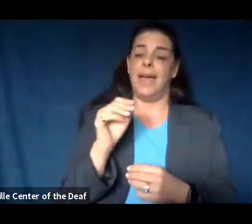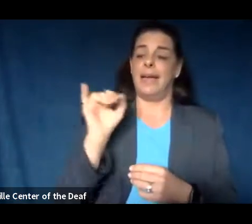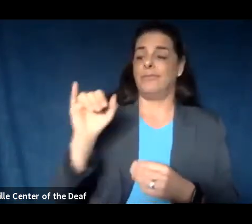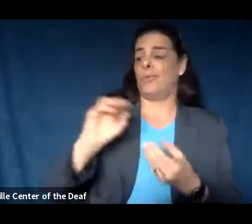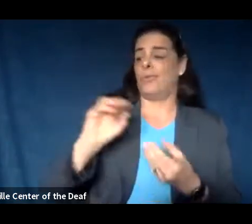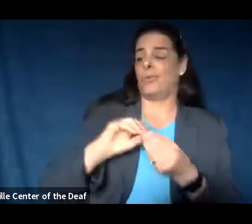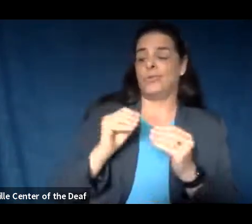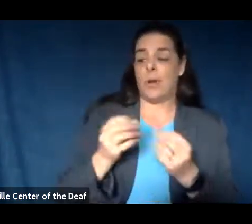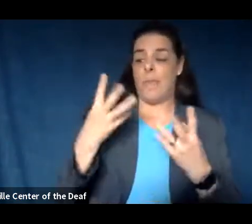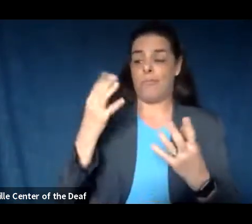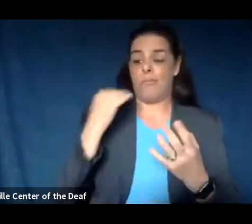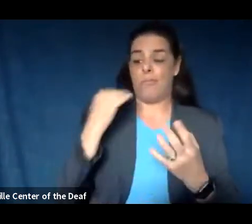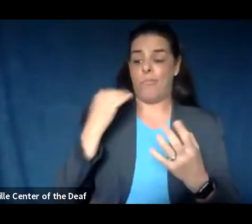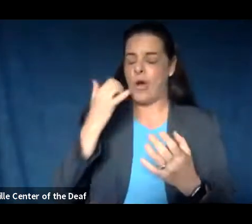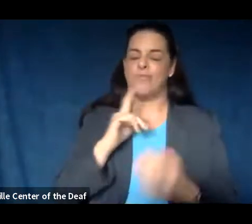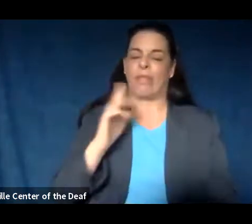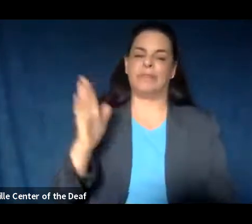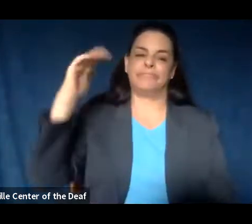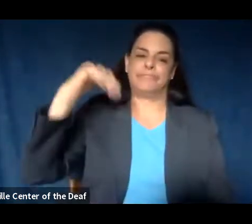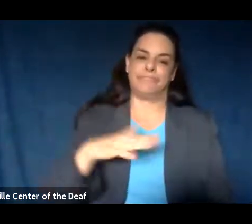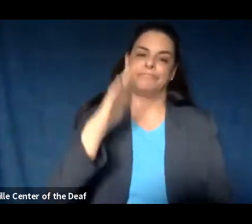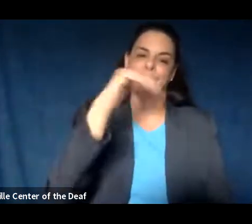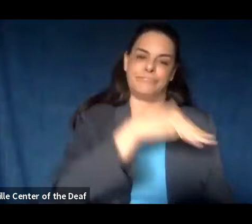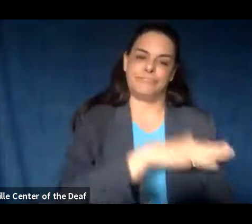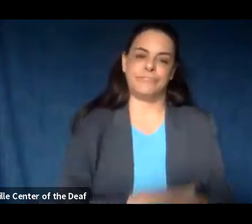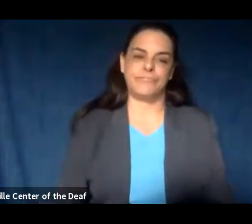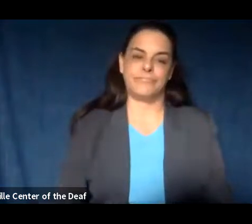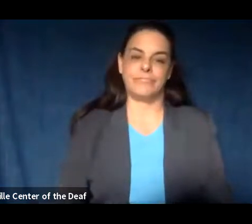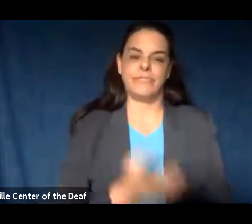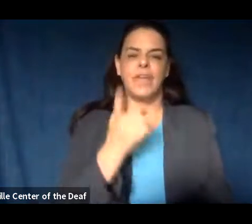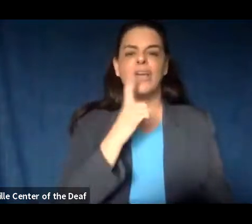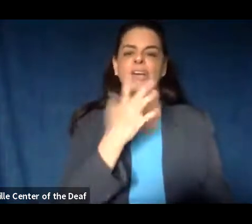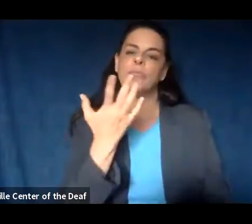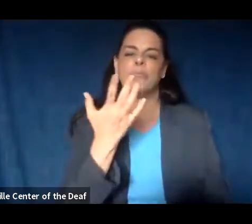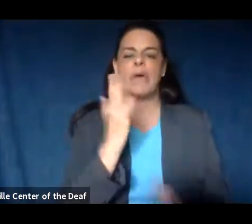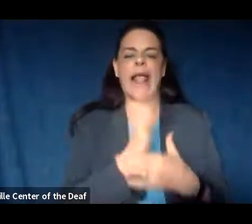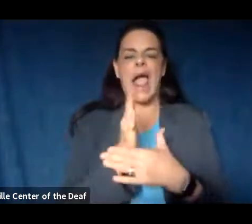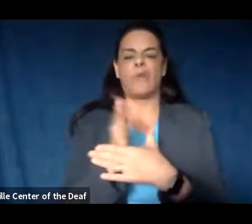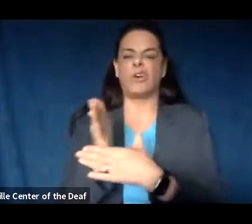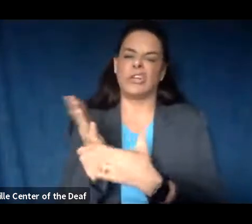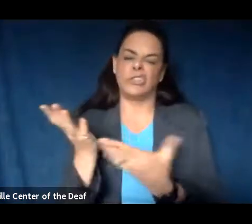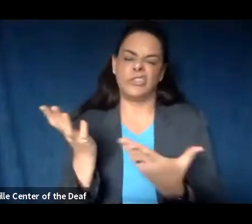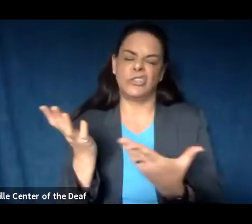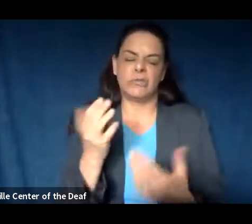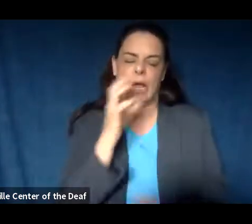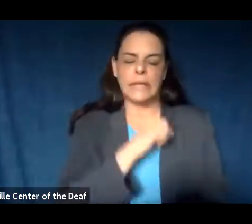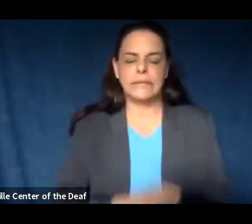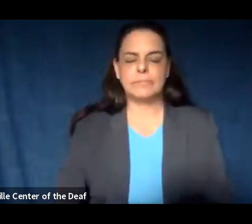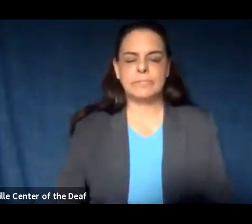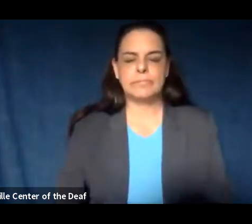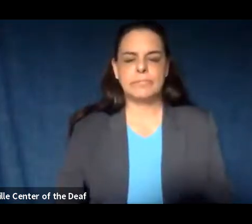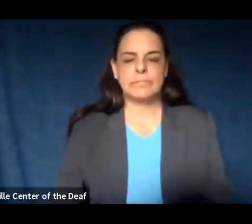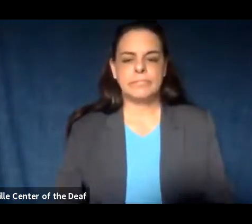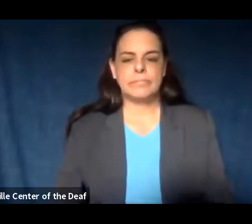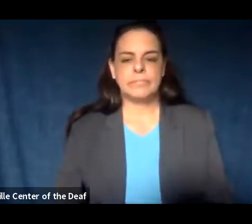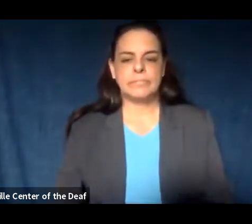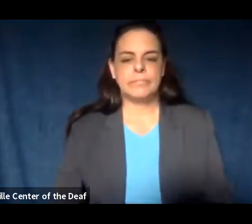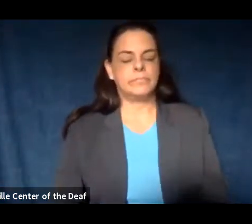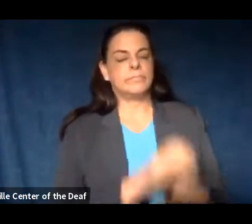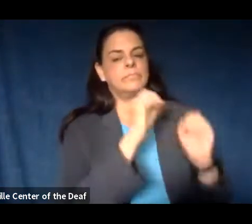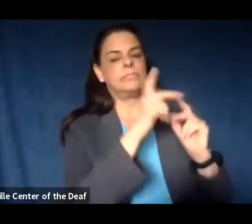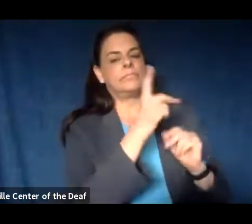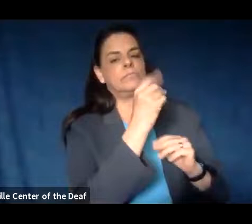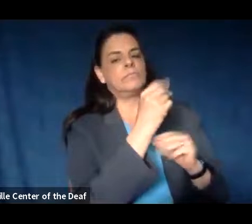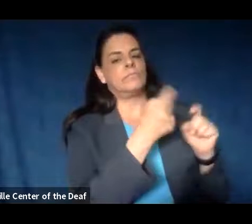vary they go up and down. Probably a pretty steady average when you average it out, though. All right, one